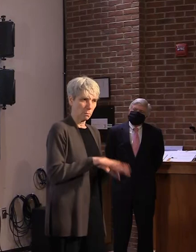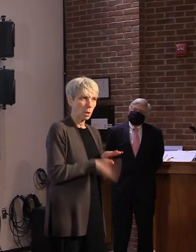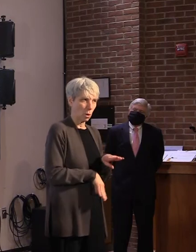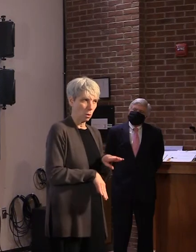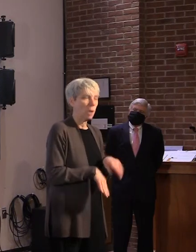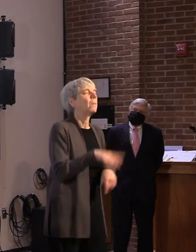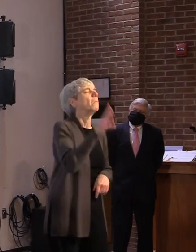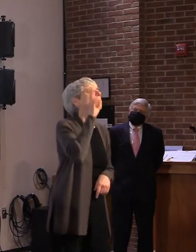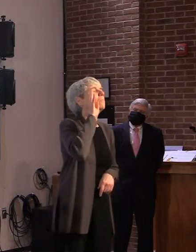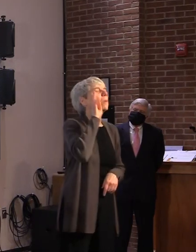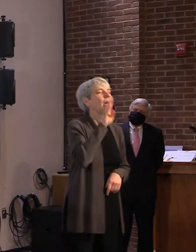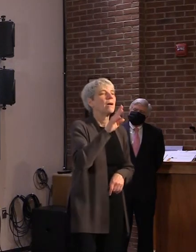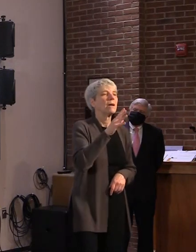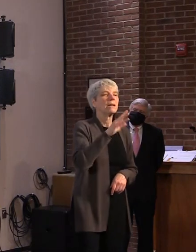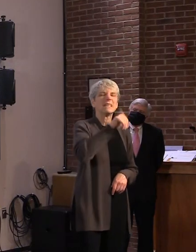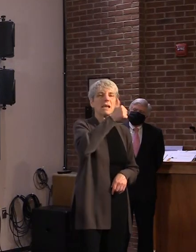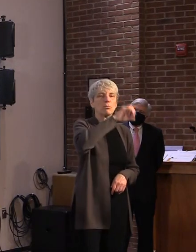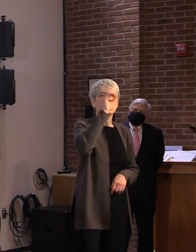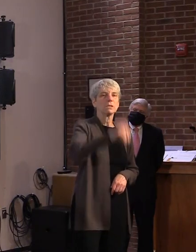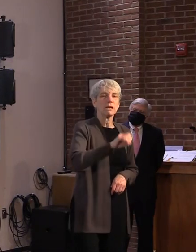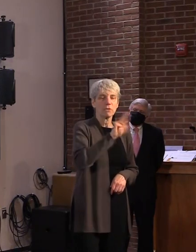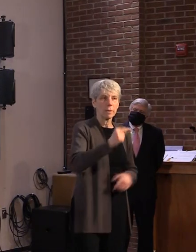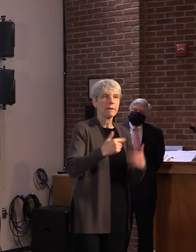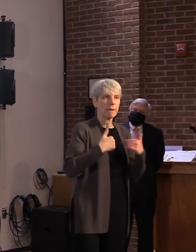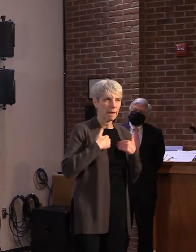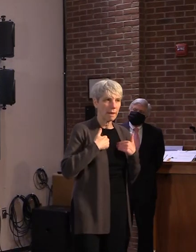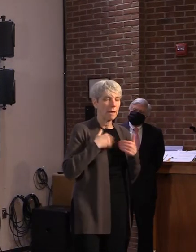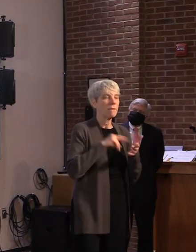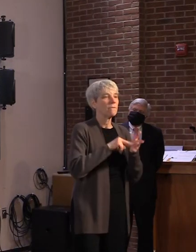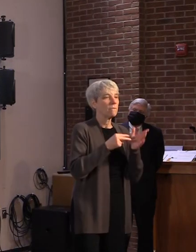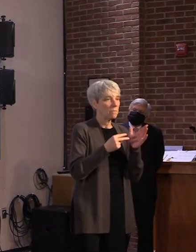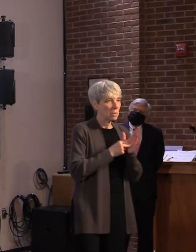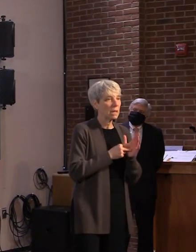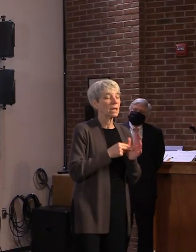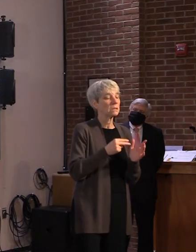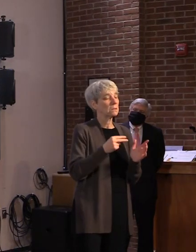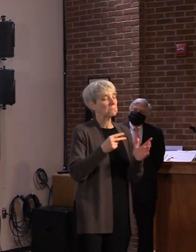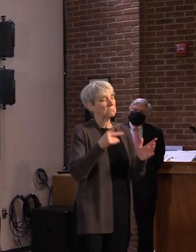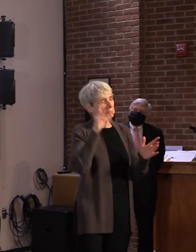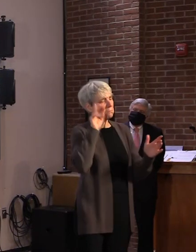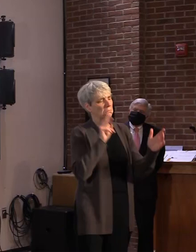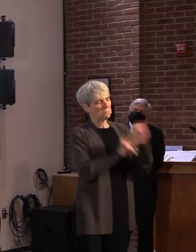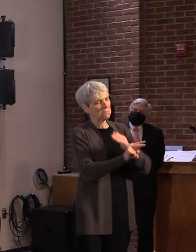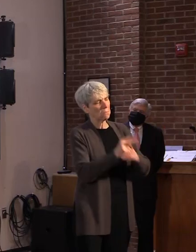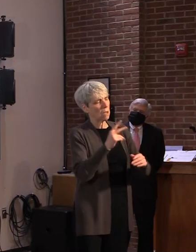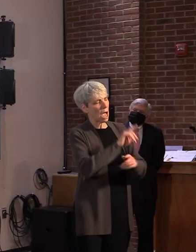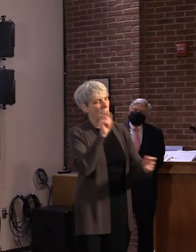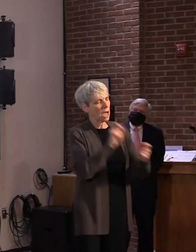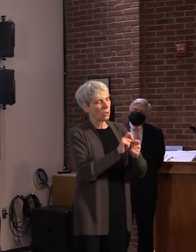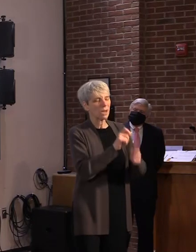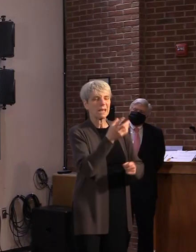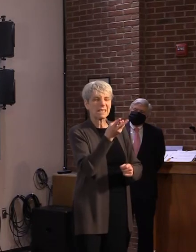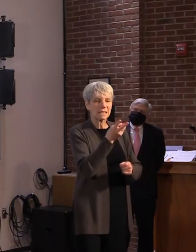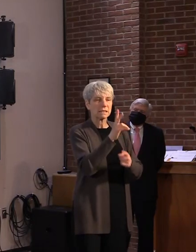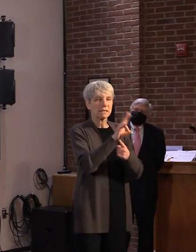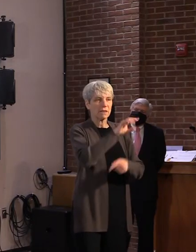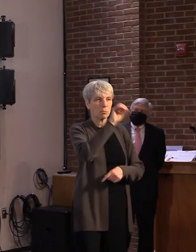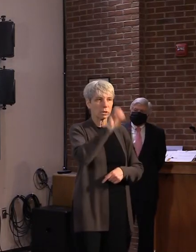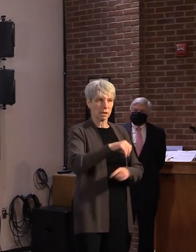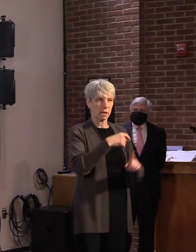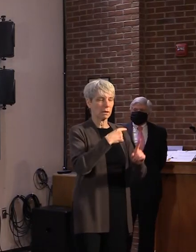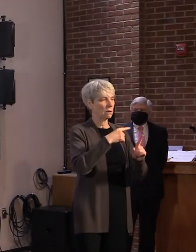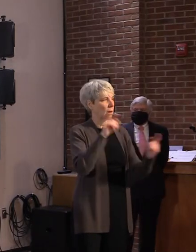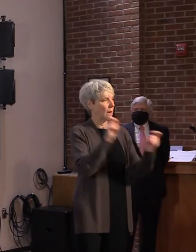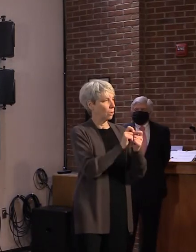the positive predictive value would be 67%. That means that 2 out of every 3 positive